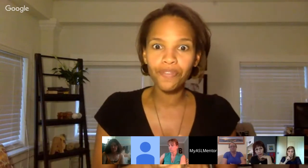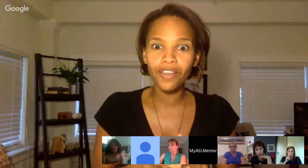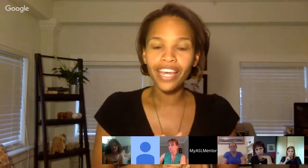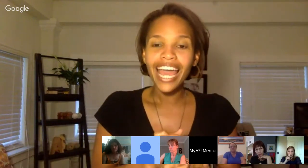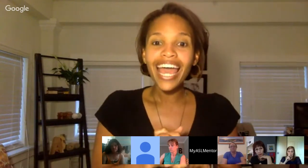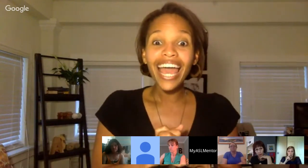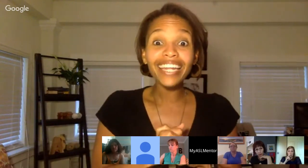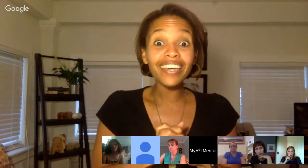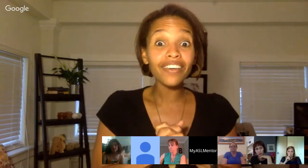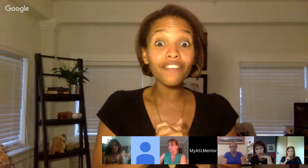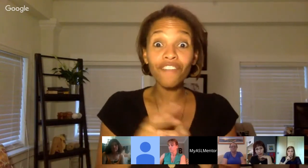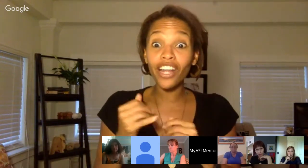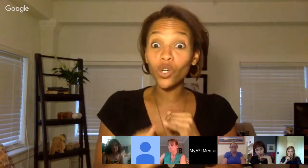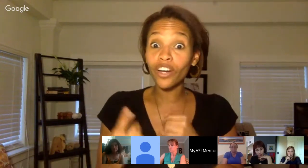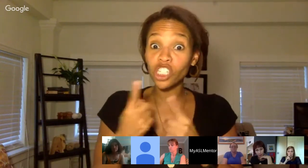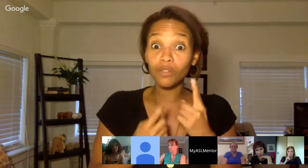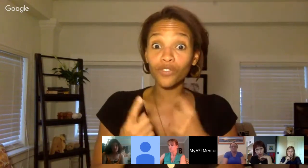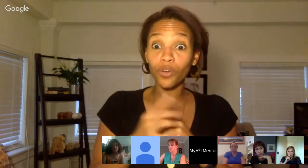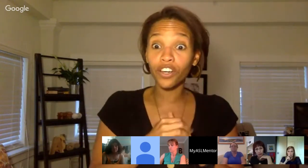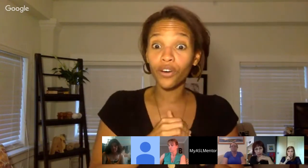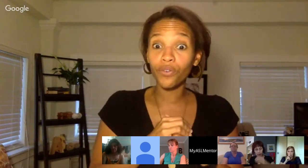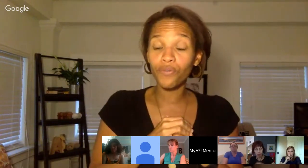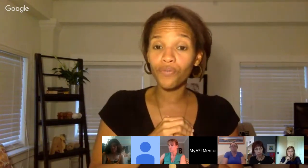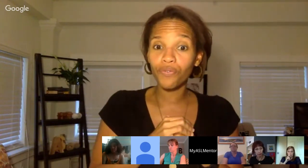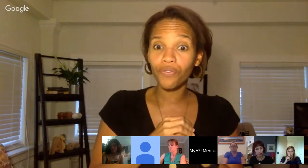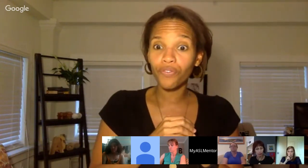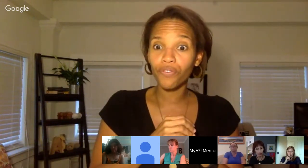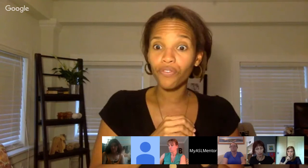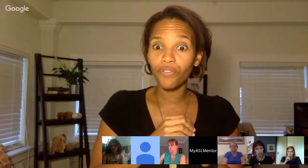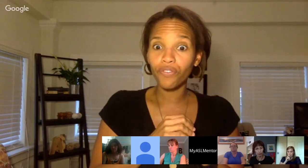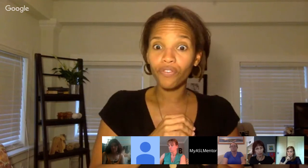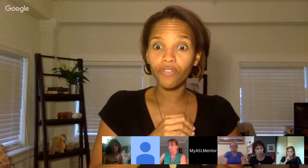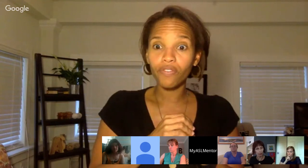them. Any final questions before we go?